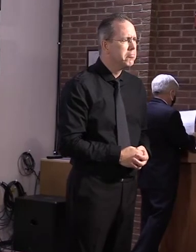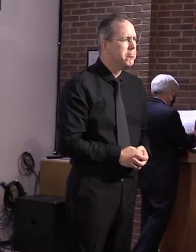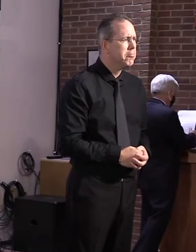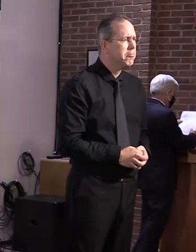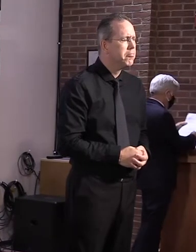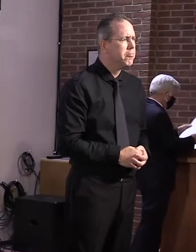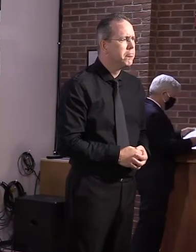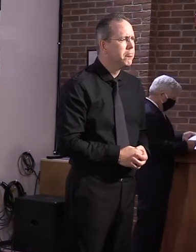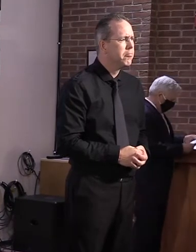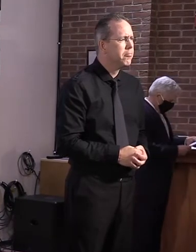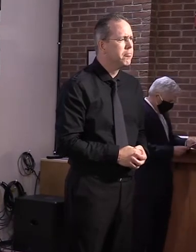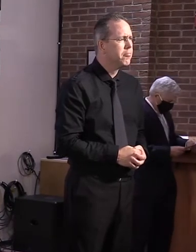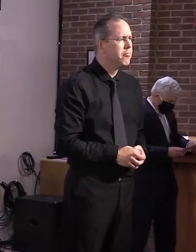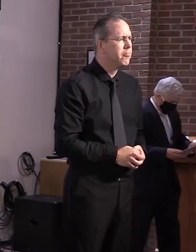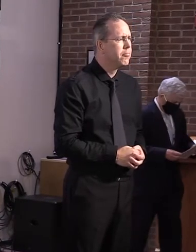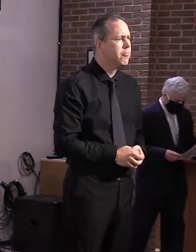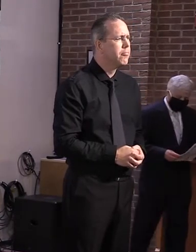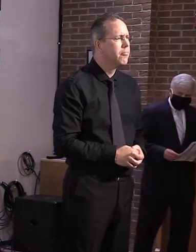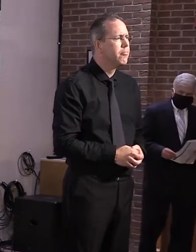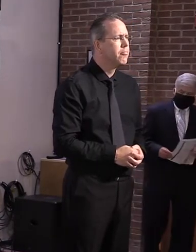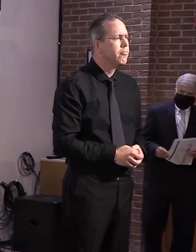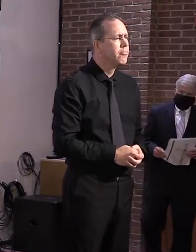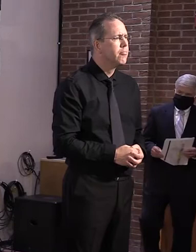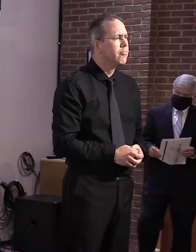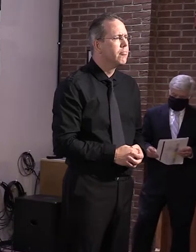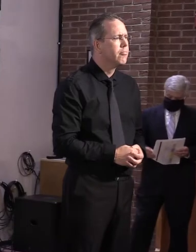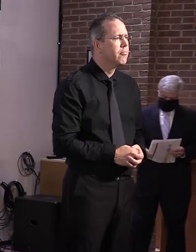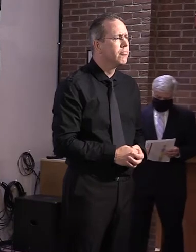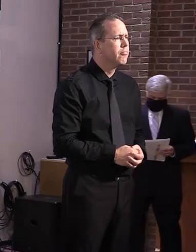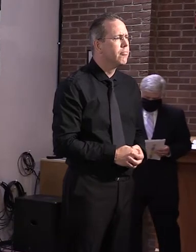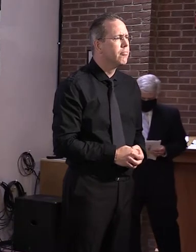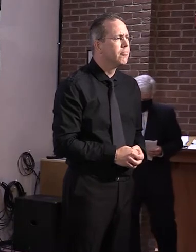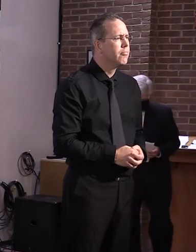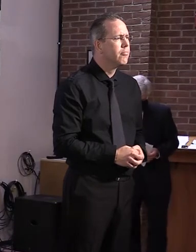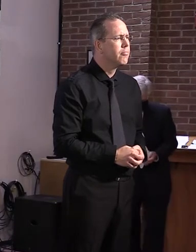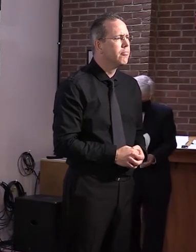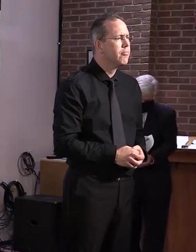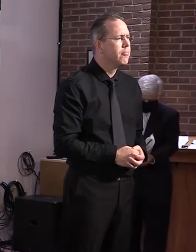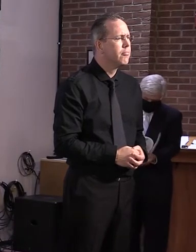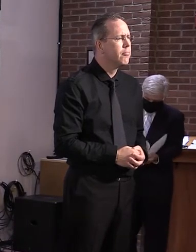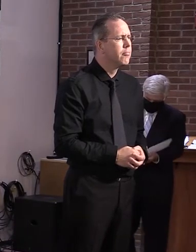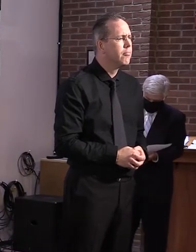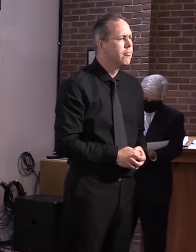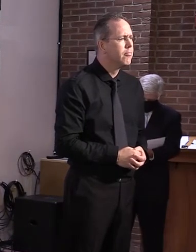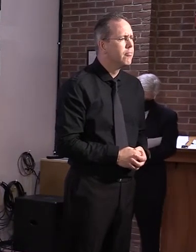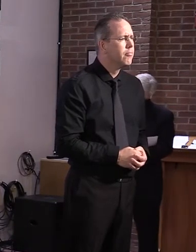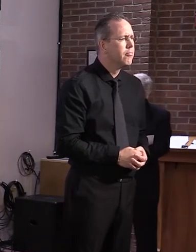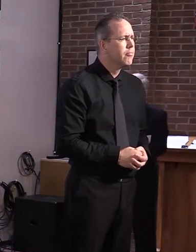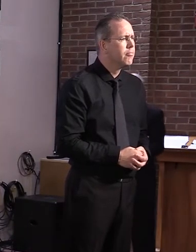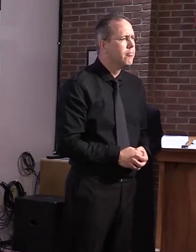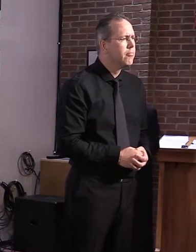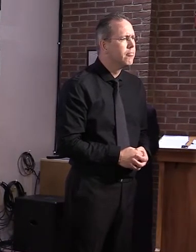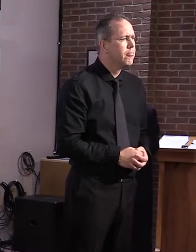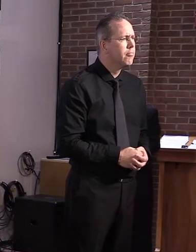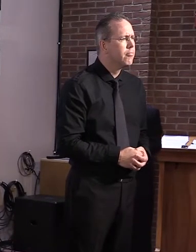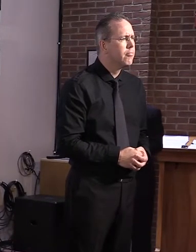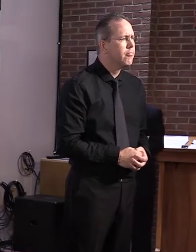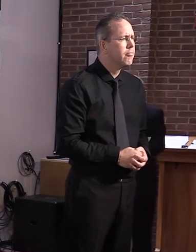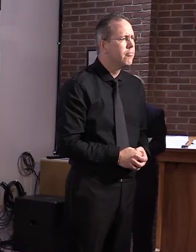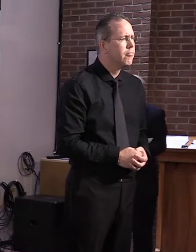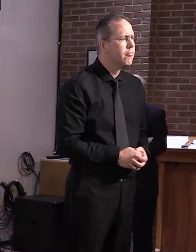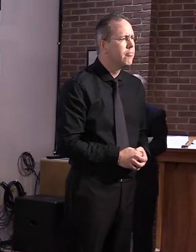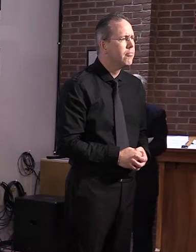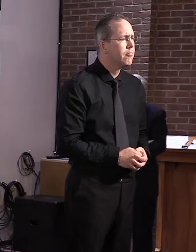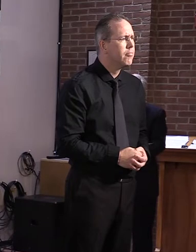mask requirements for faculty, staff, and students at colleges and universities. That's going to involve a lot of people, and it sounds like there's pretty